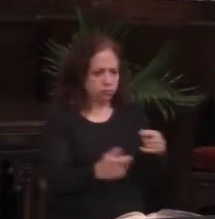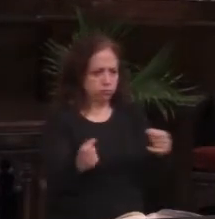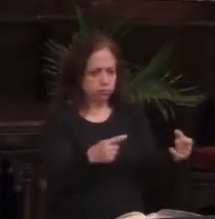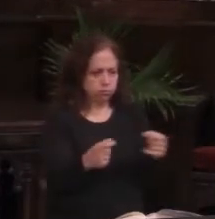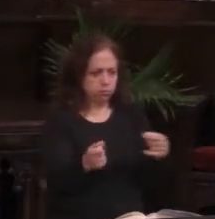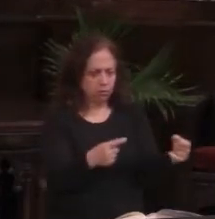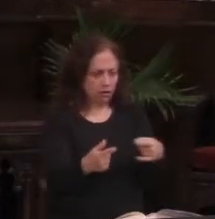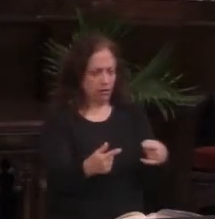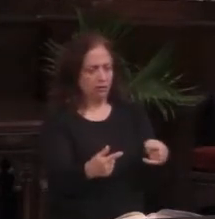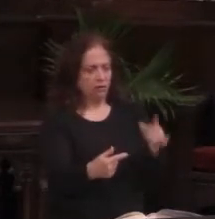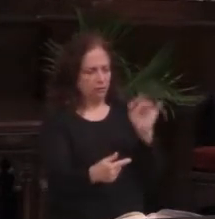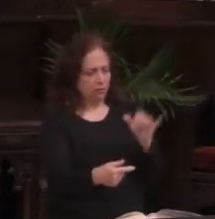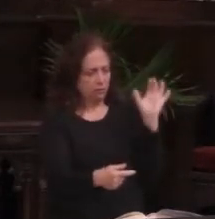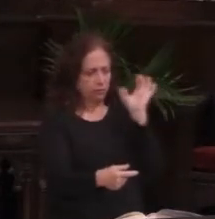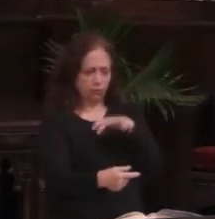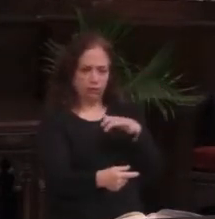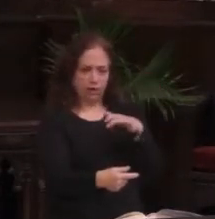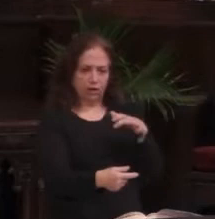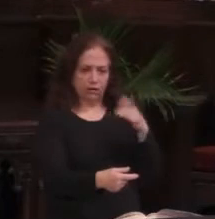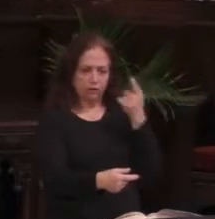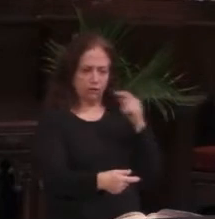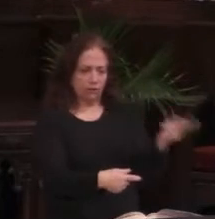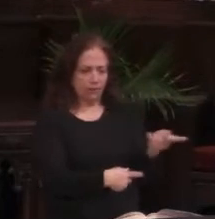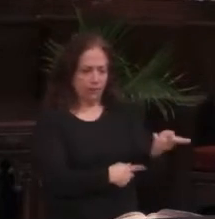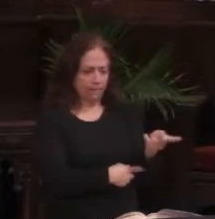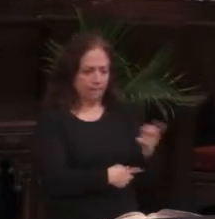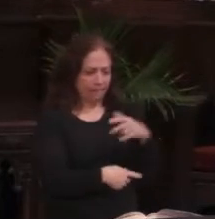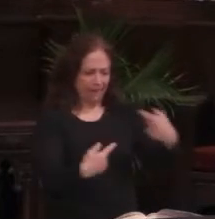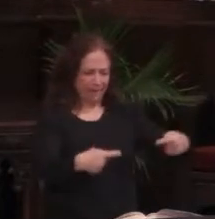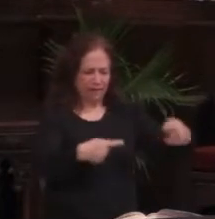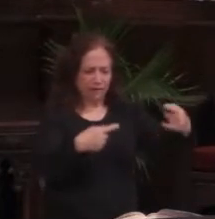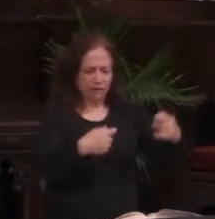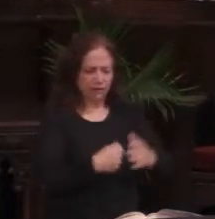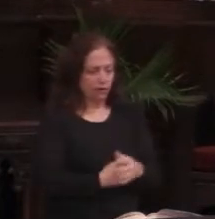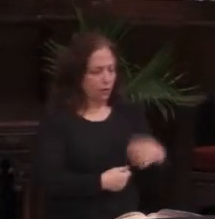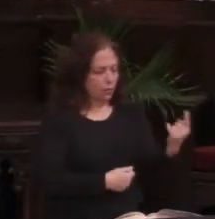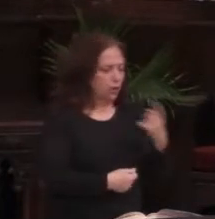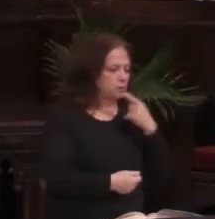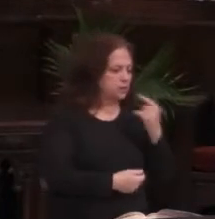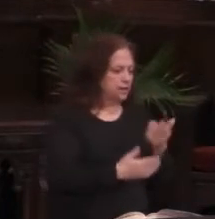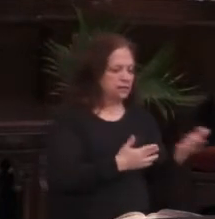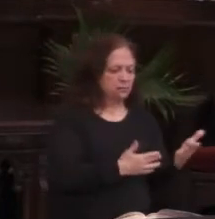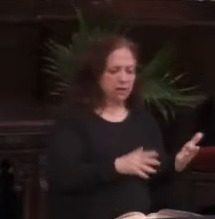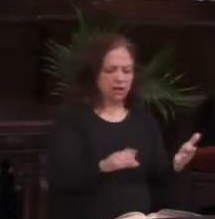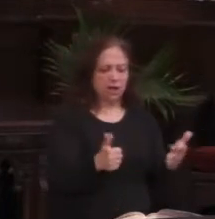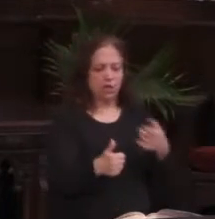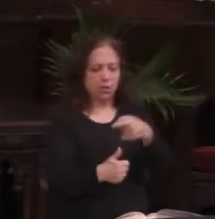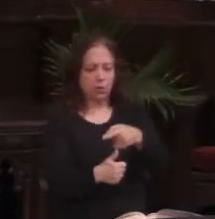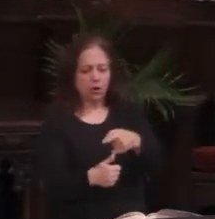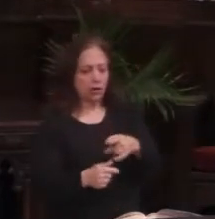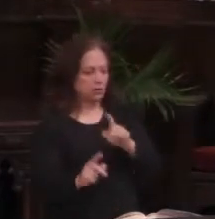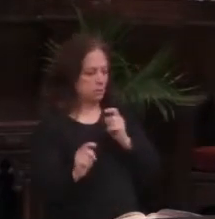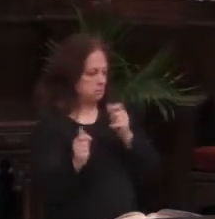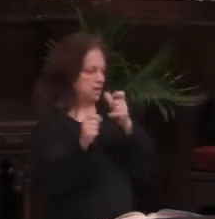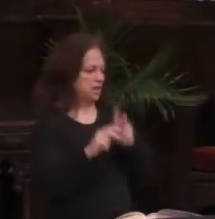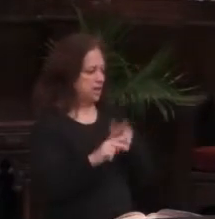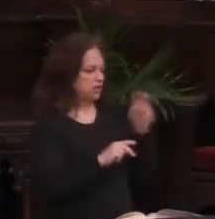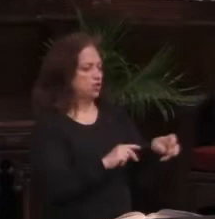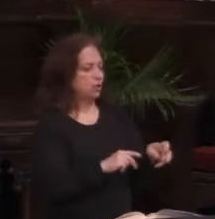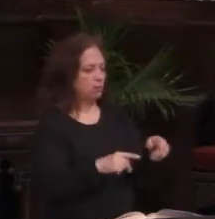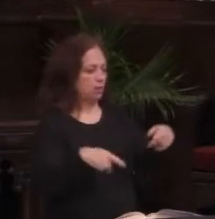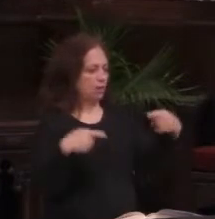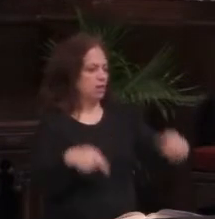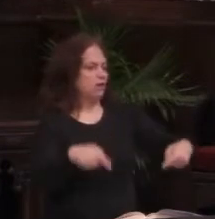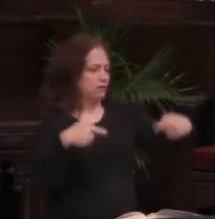way that was unusual for either of them. One would say something and the other would immediately jump in. They